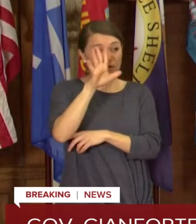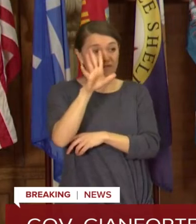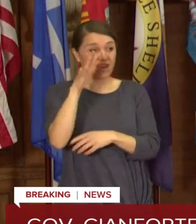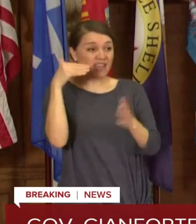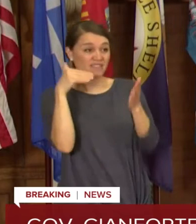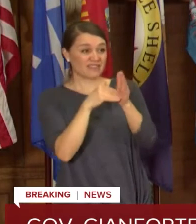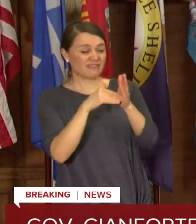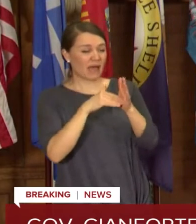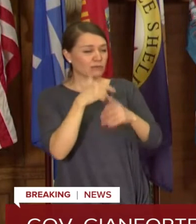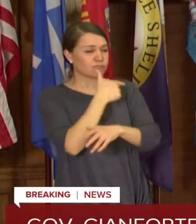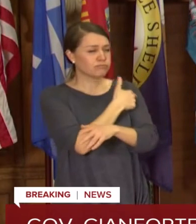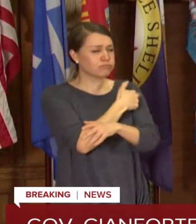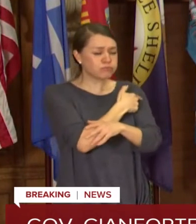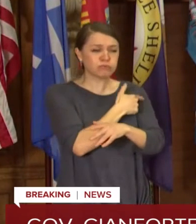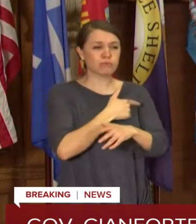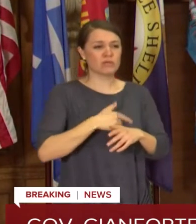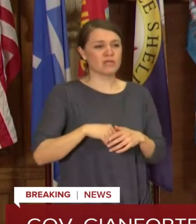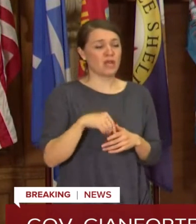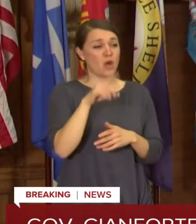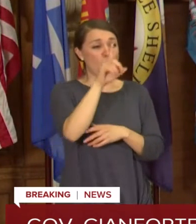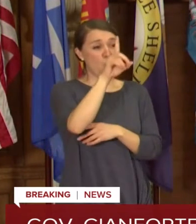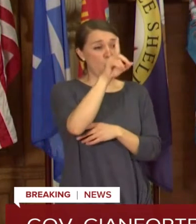doses. More than